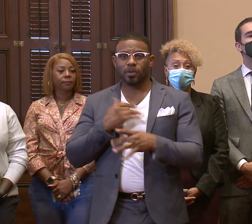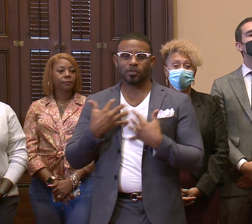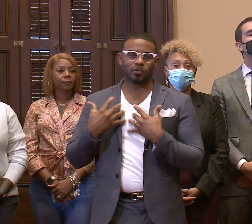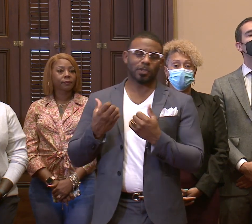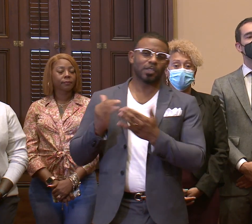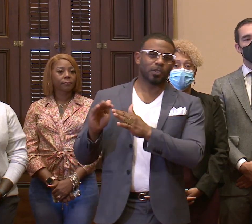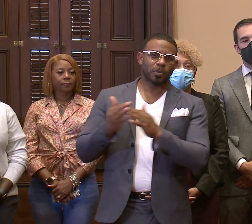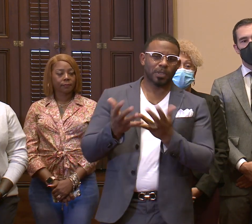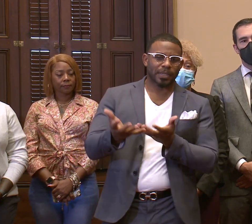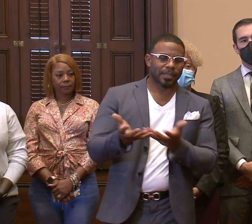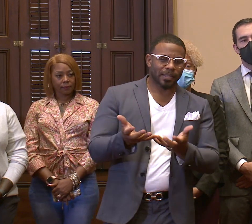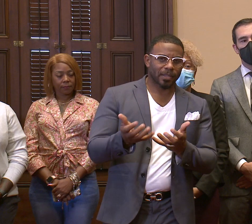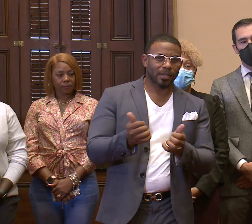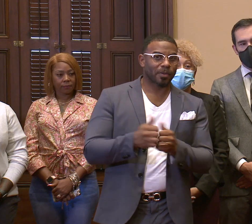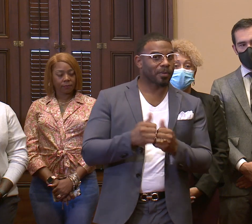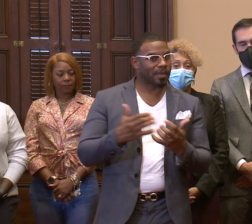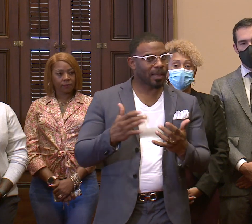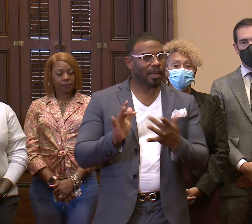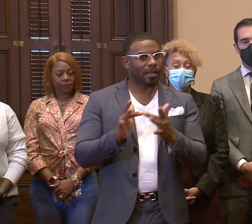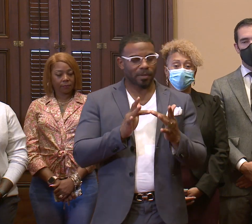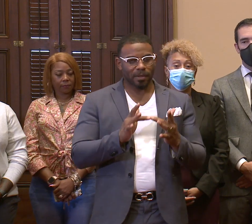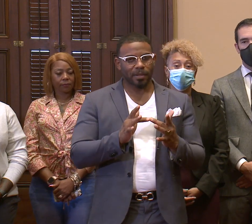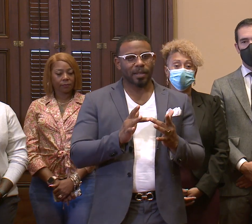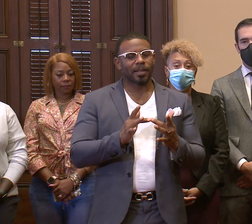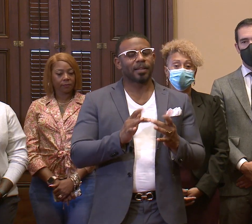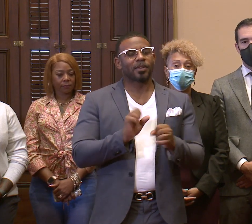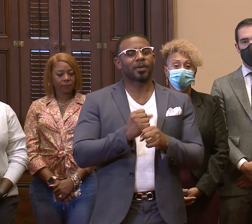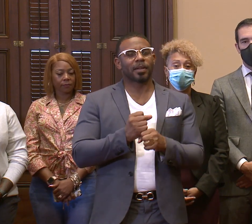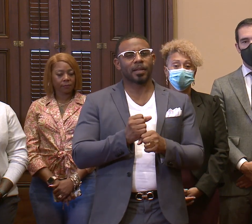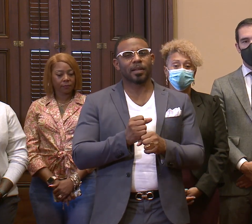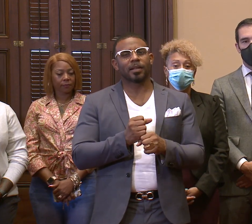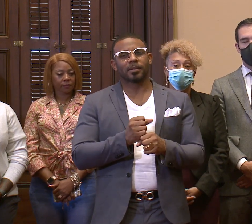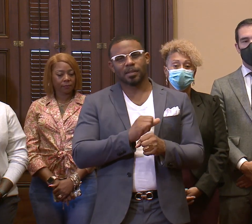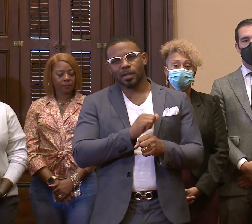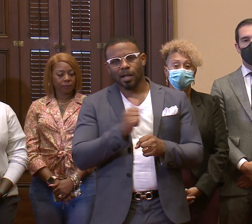strengthen community engagement with outreach and create roles and